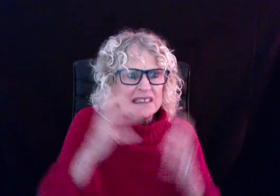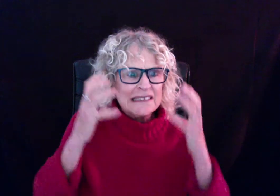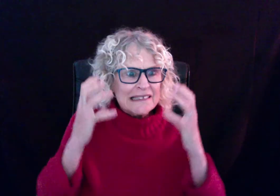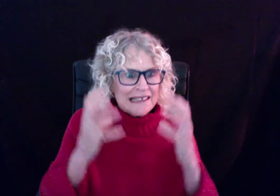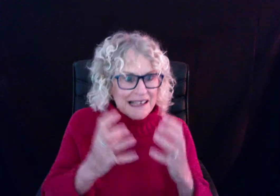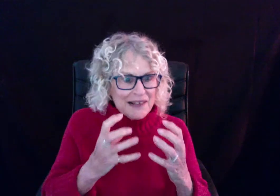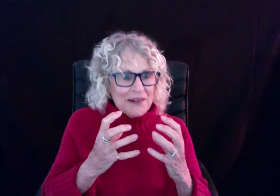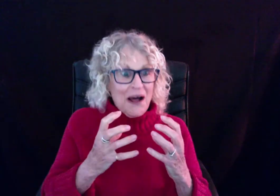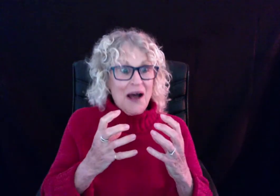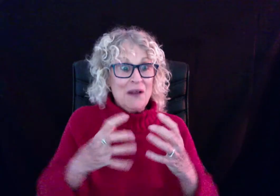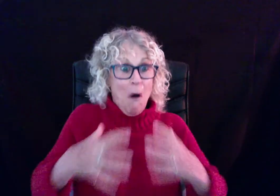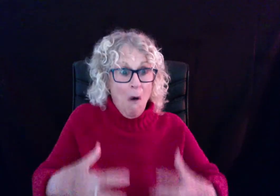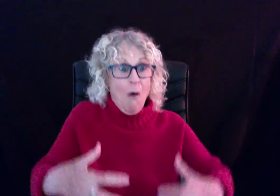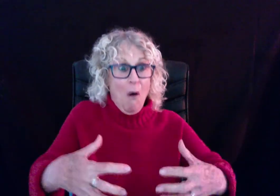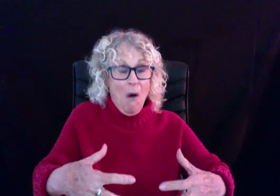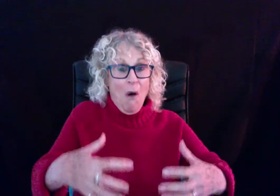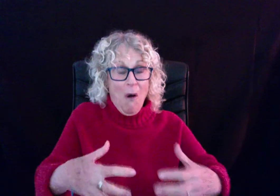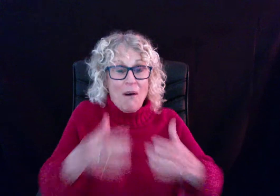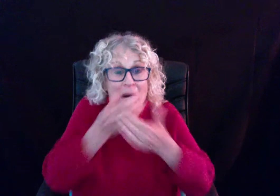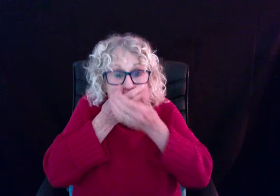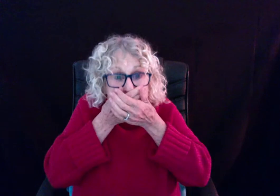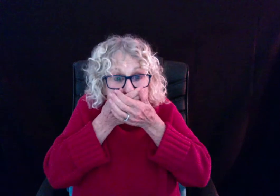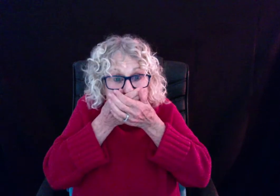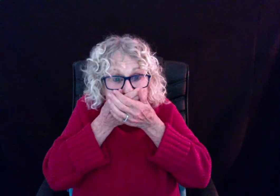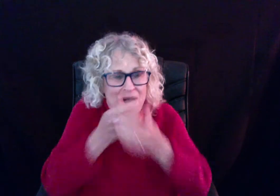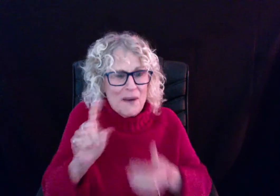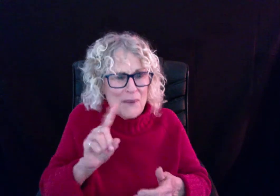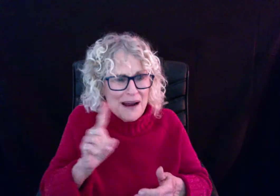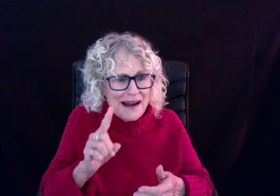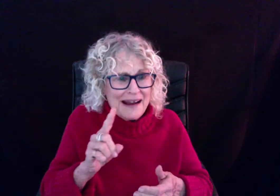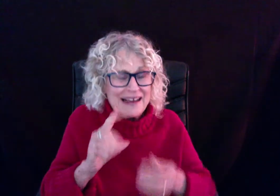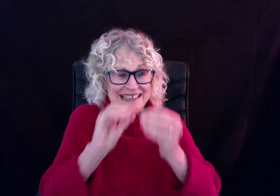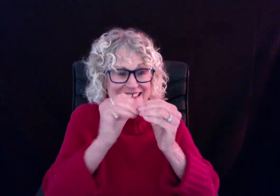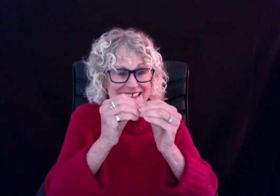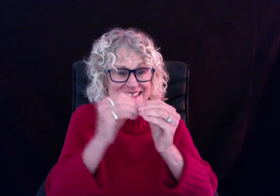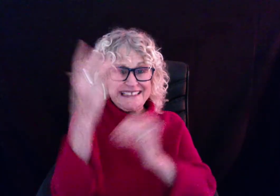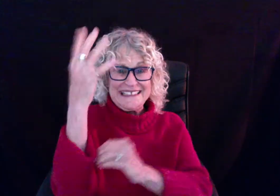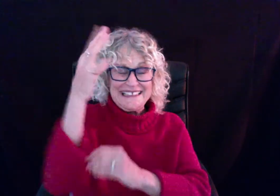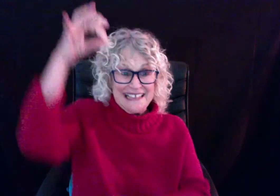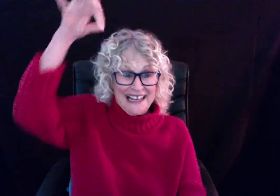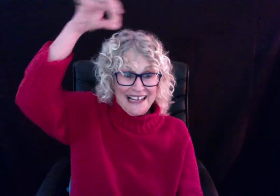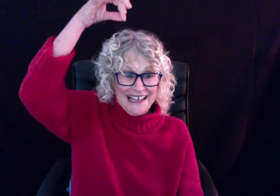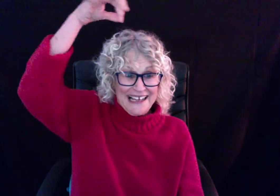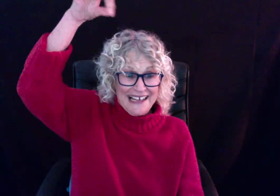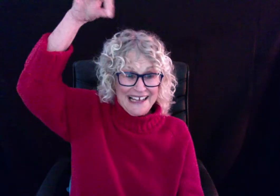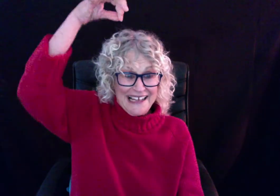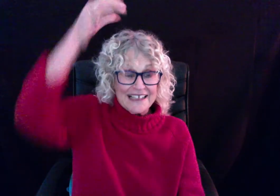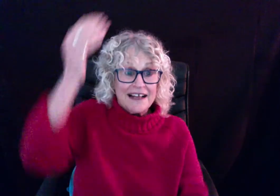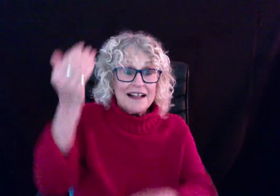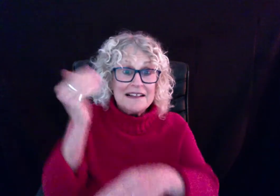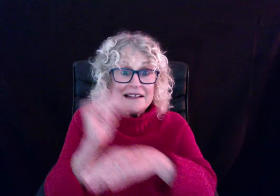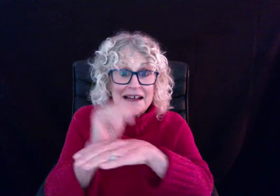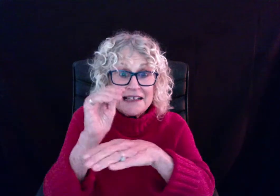Claus Underneath the mistletoe last night